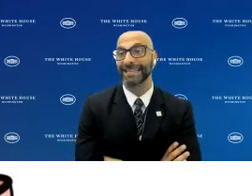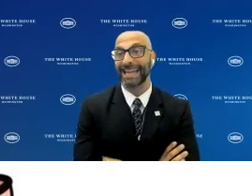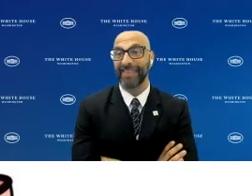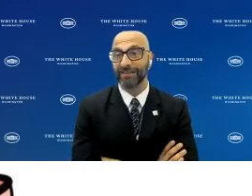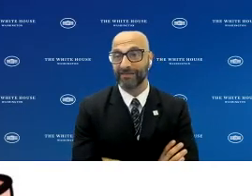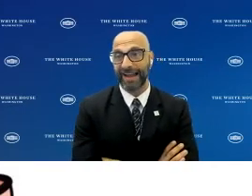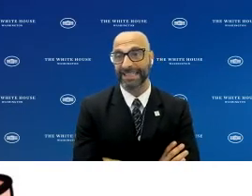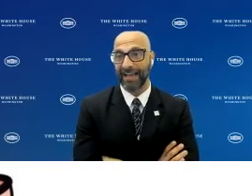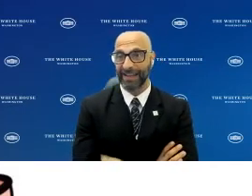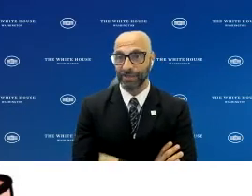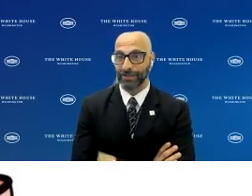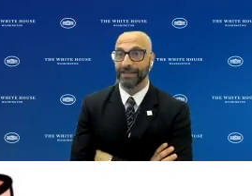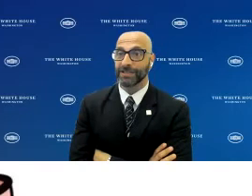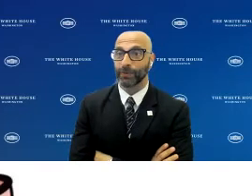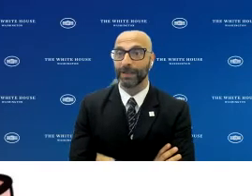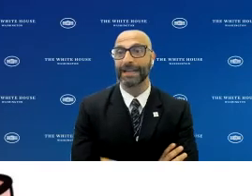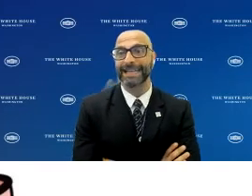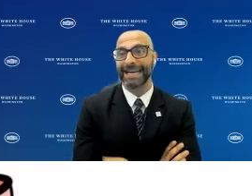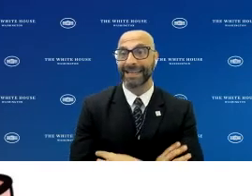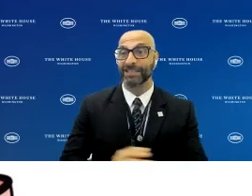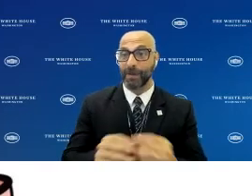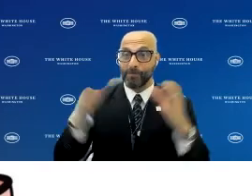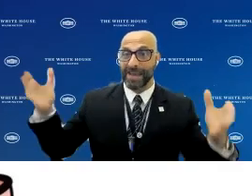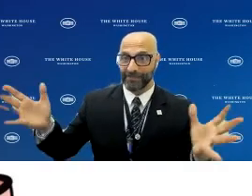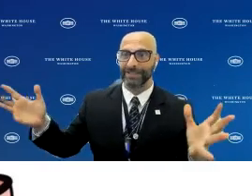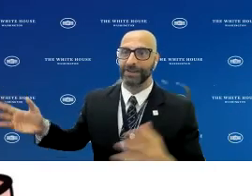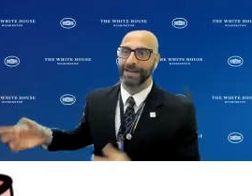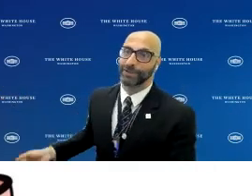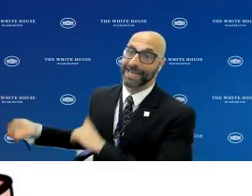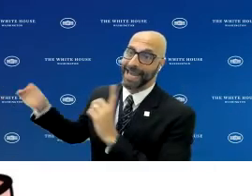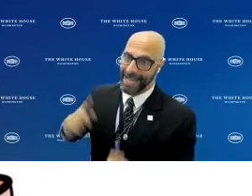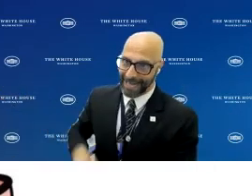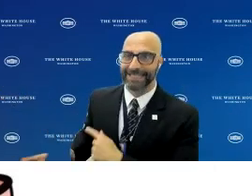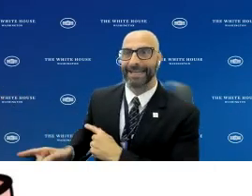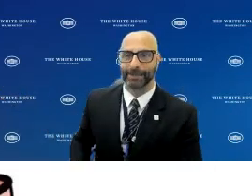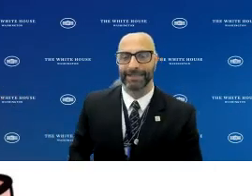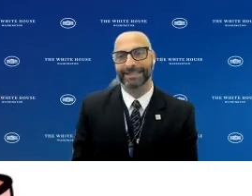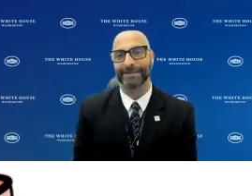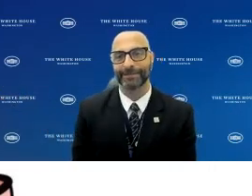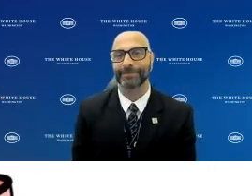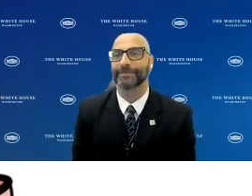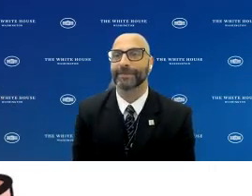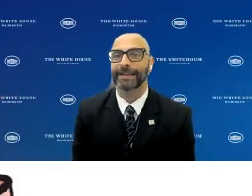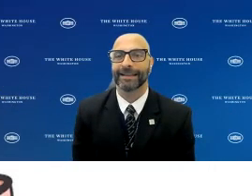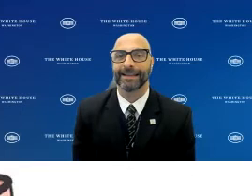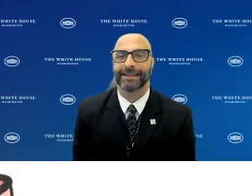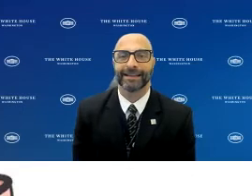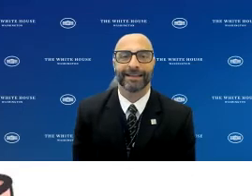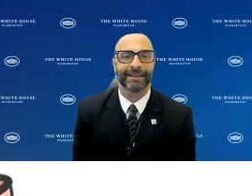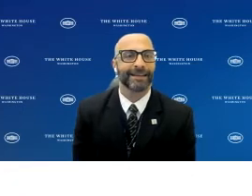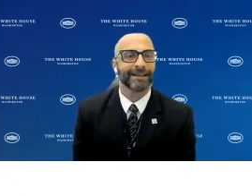And they're going to get about a 10,000 vaccine allocation. So really exciting. And these are the big event strategies. Next slide, please.